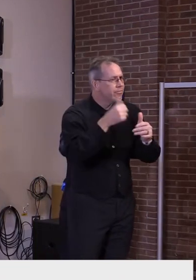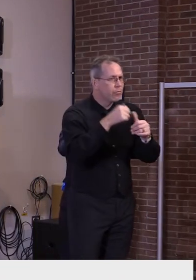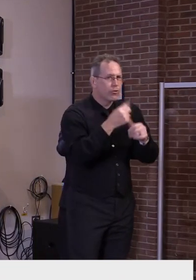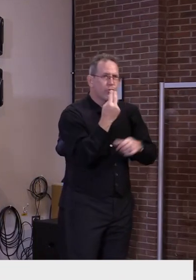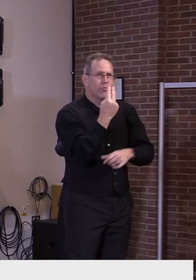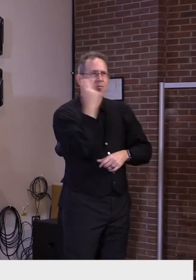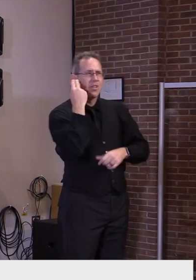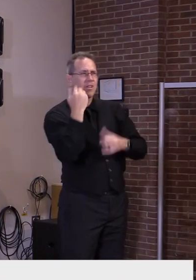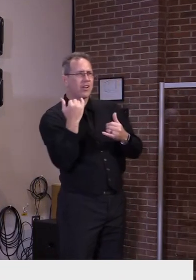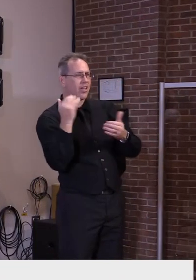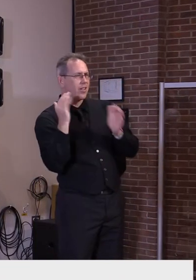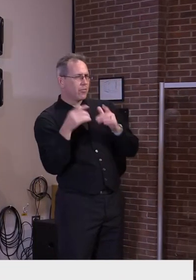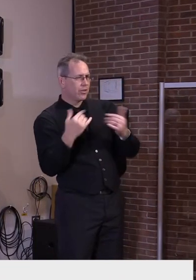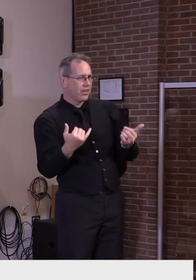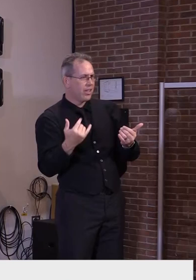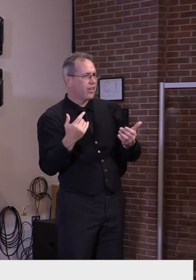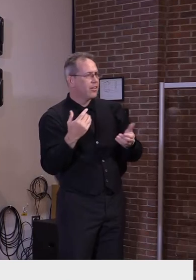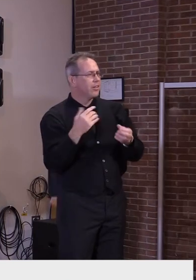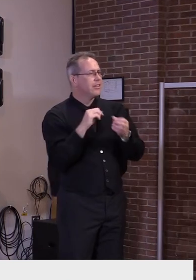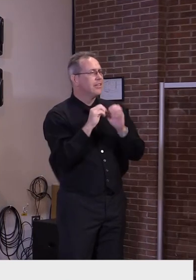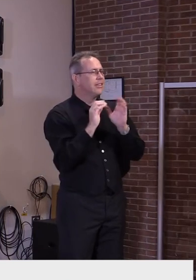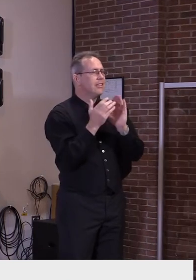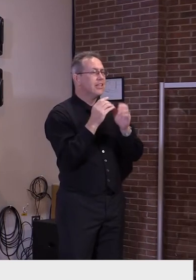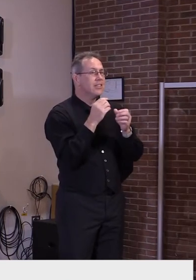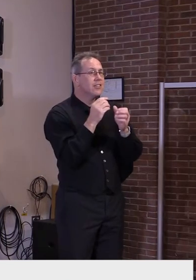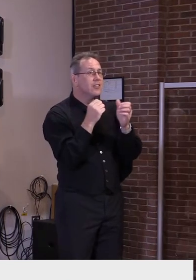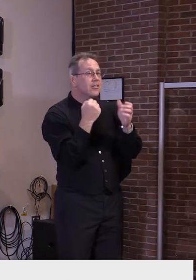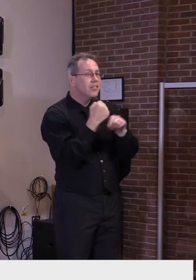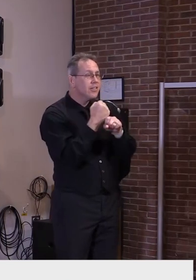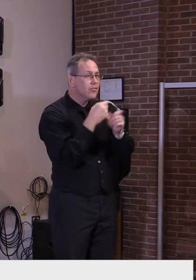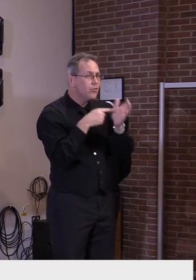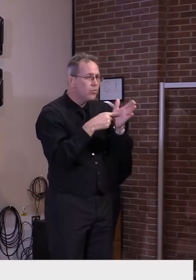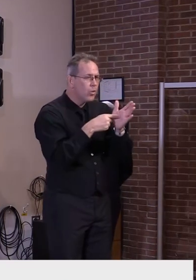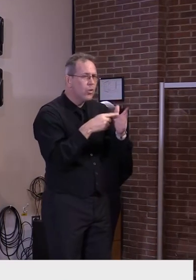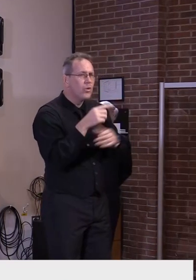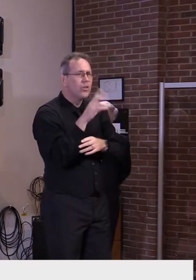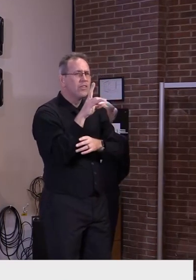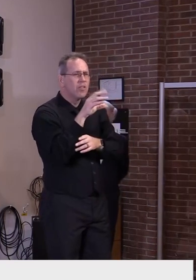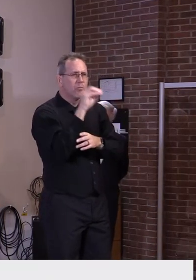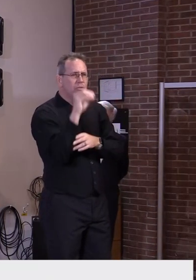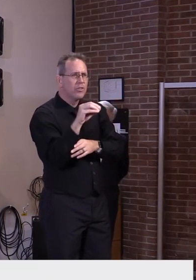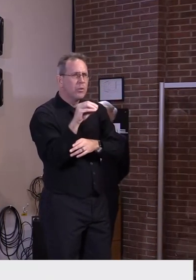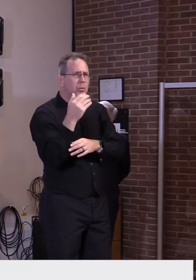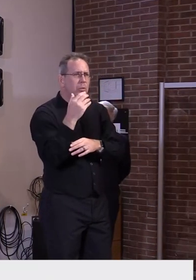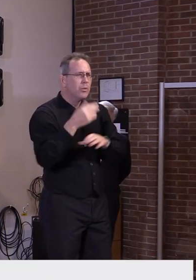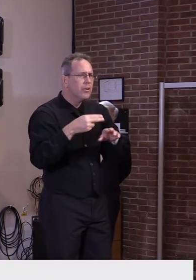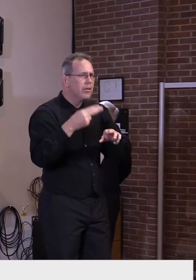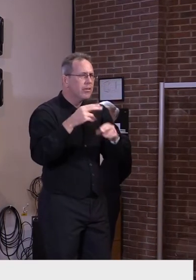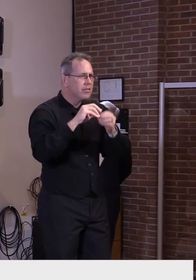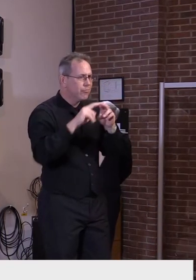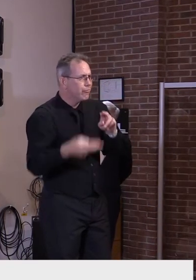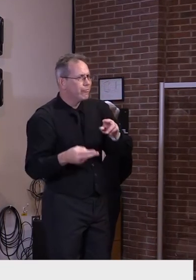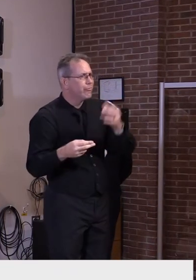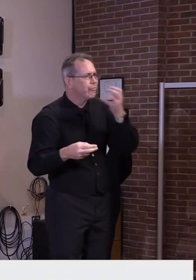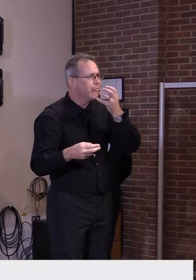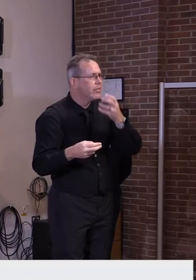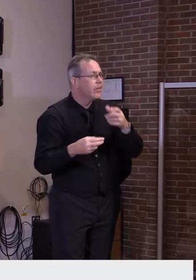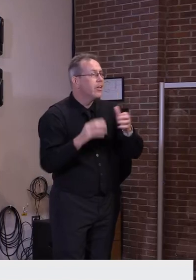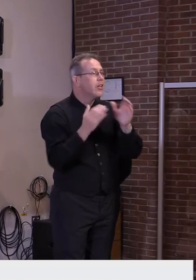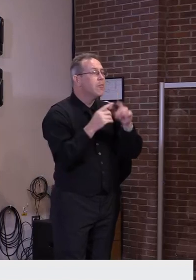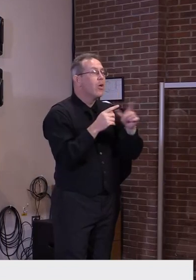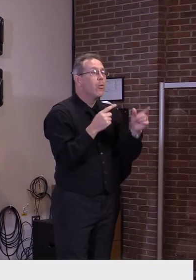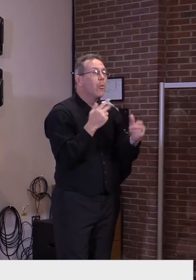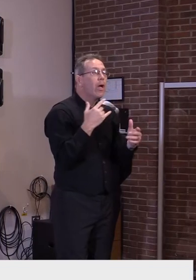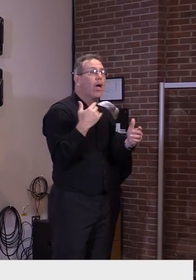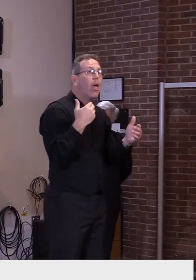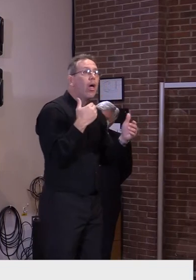statistics about those over 65, to correct that waning of immunity is not a heavy lift.